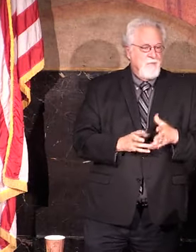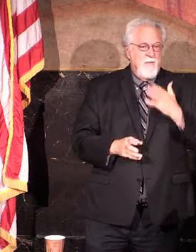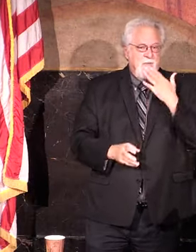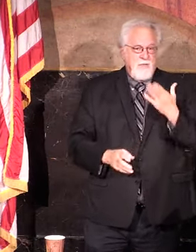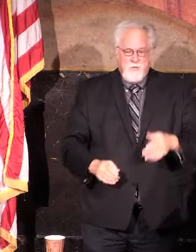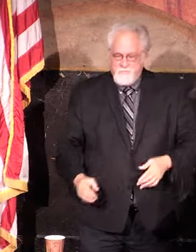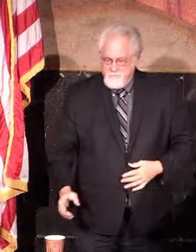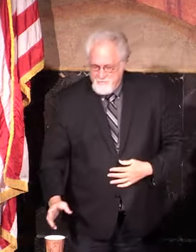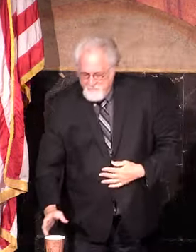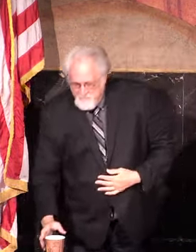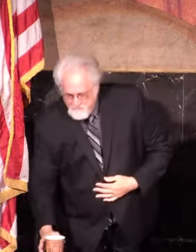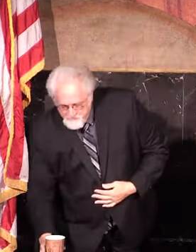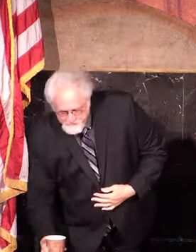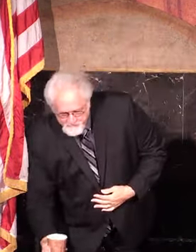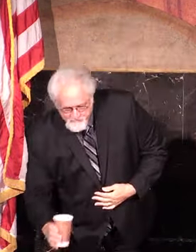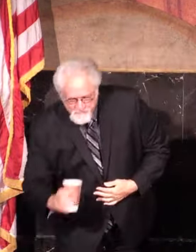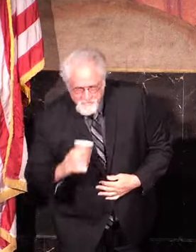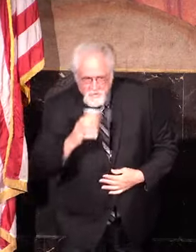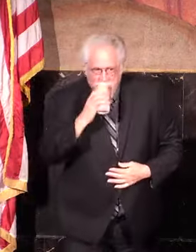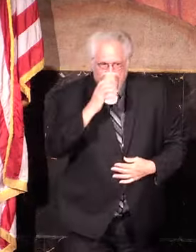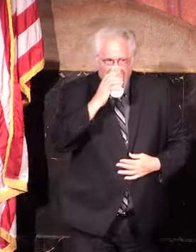Thank you.